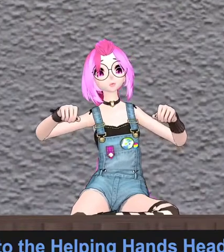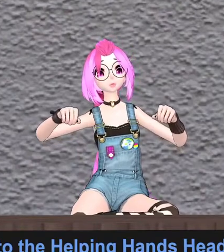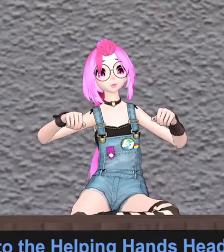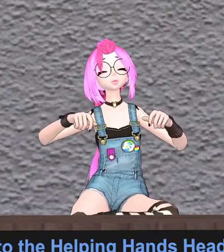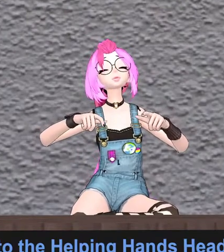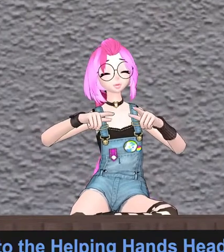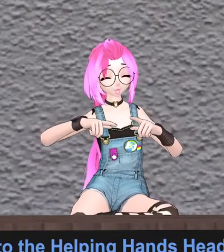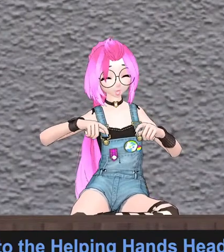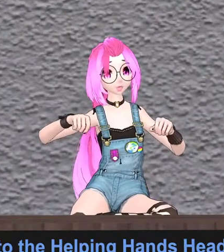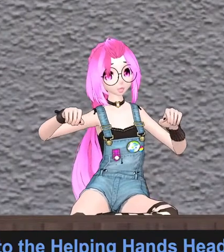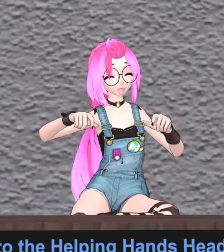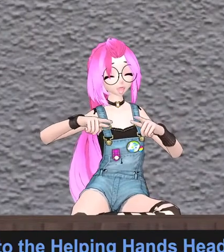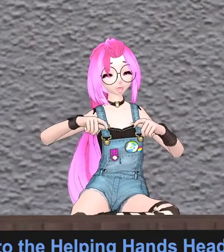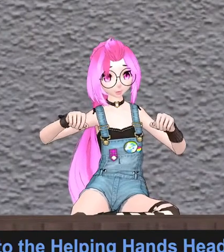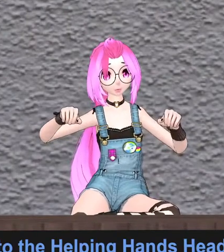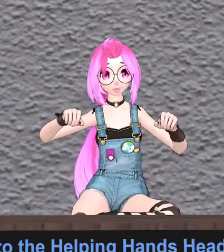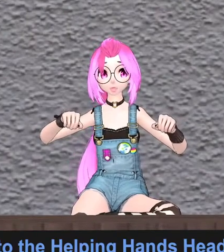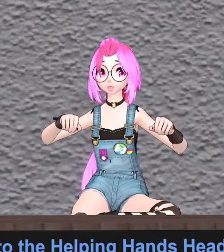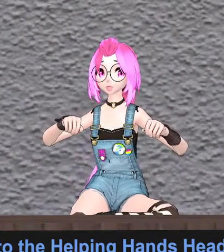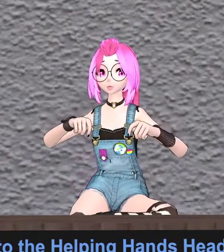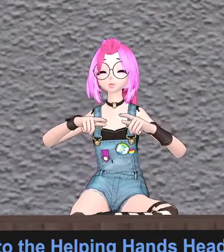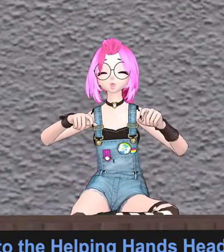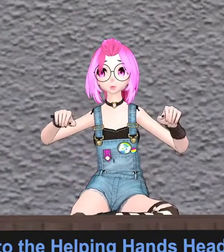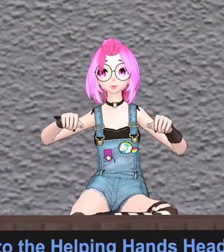Japan. Yeah, Japan.